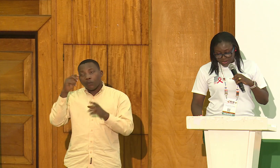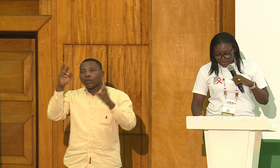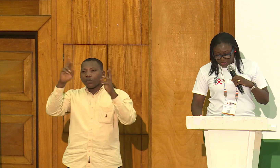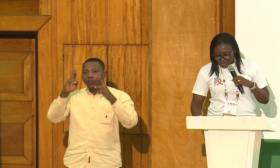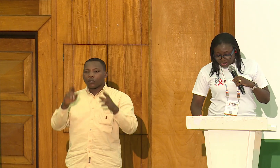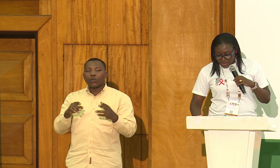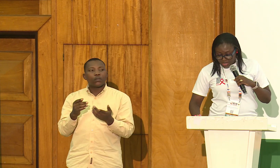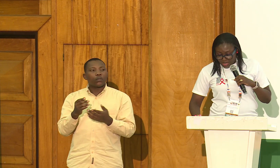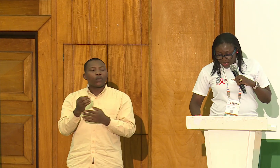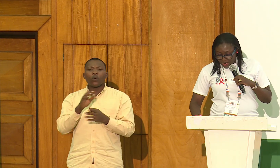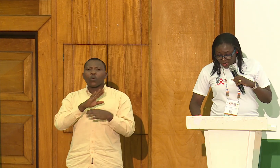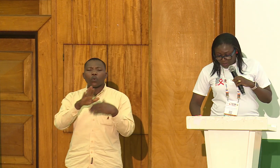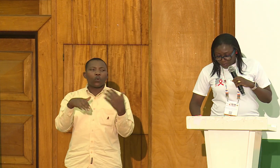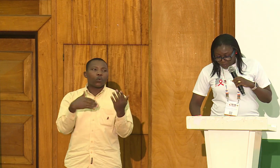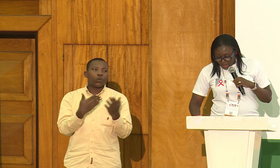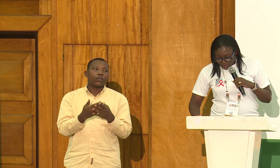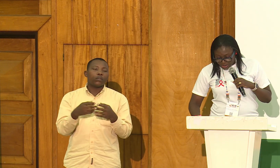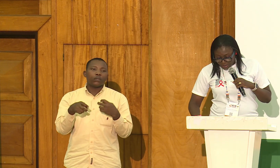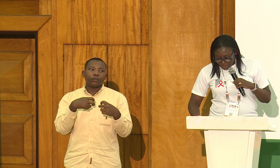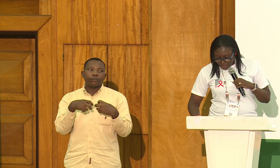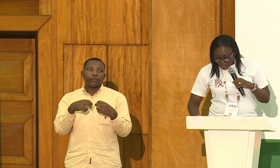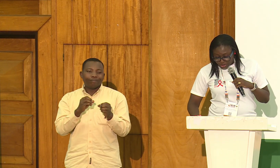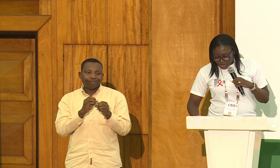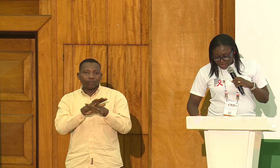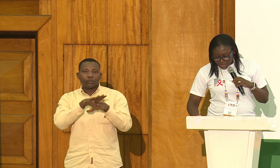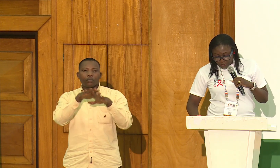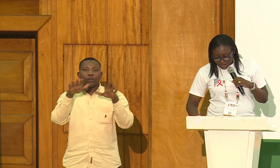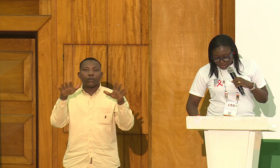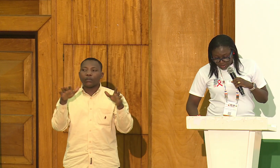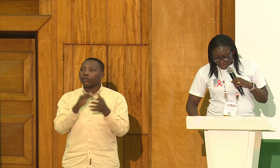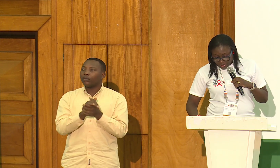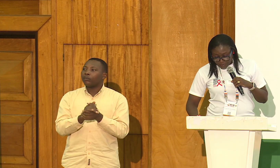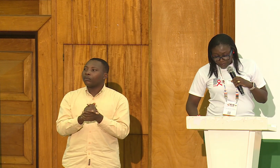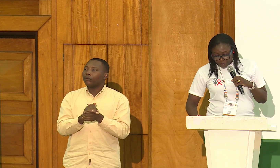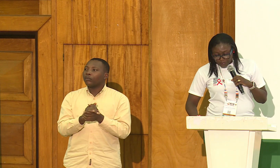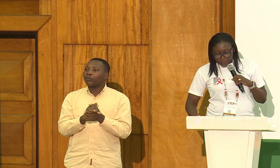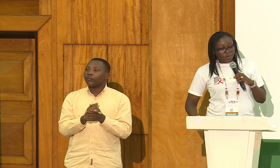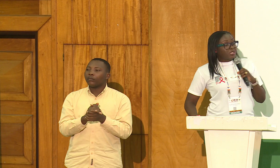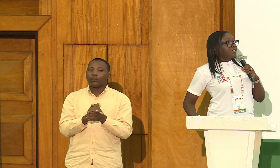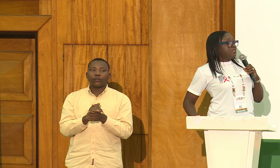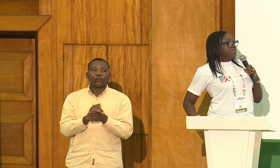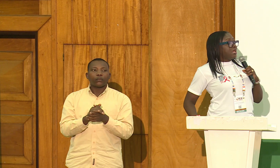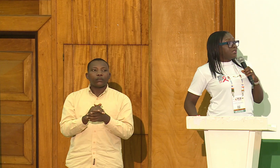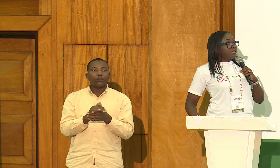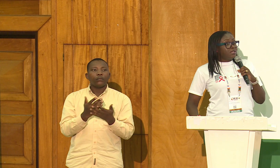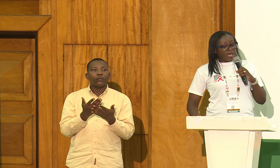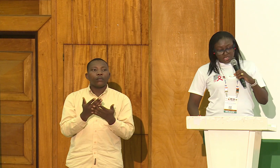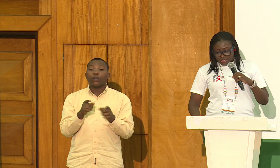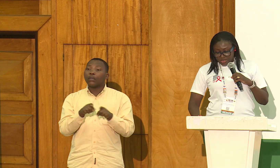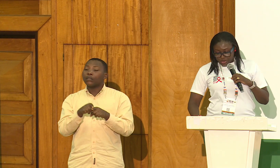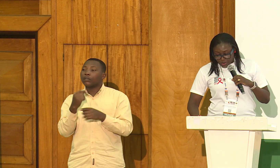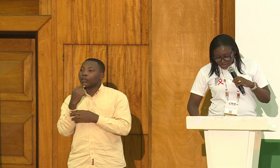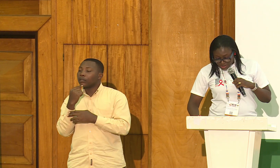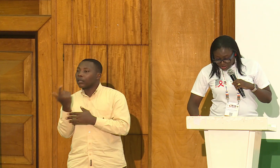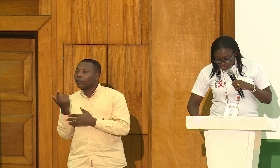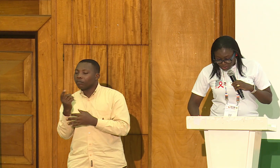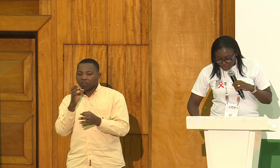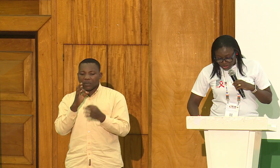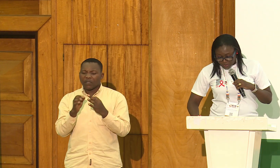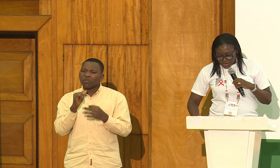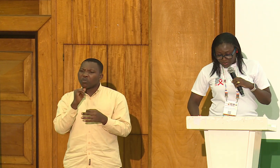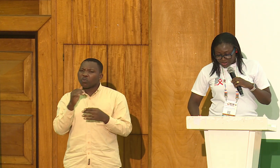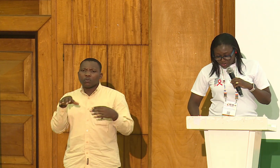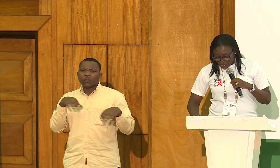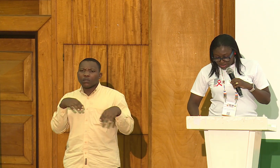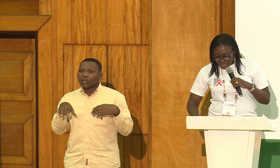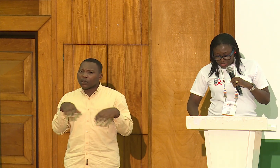this obesity epidemic, or should I say pandemic. Because as you said, inaction is costly,